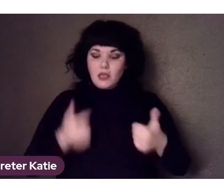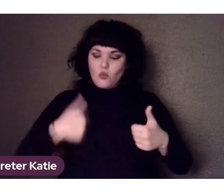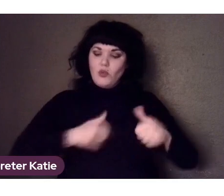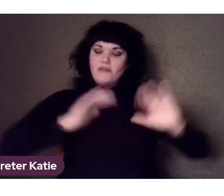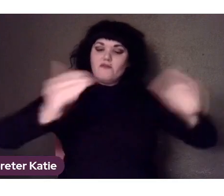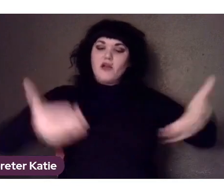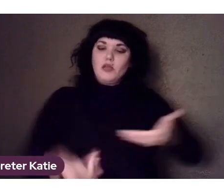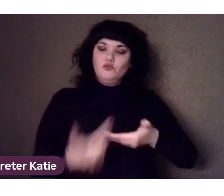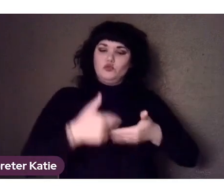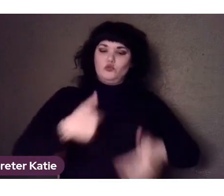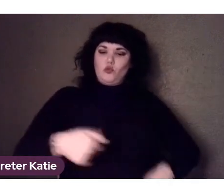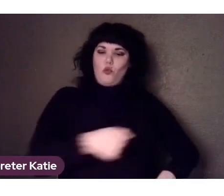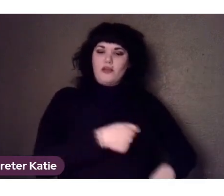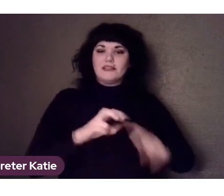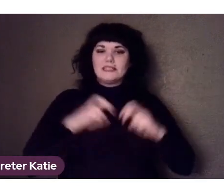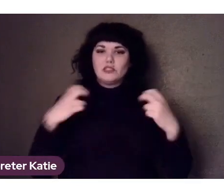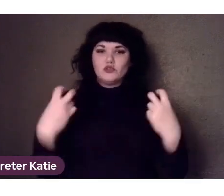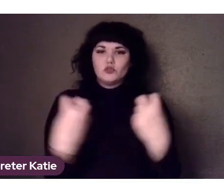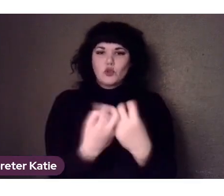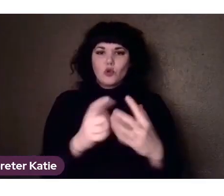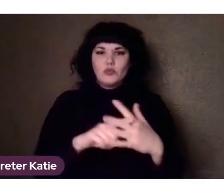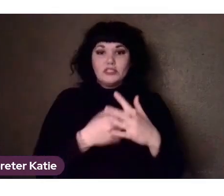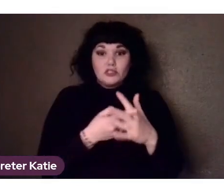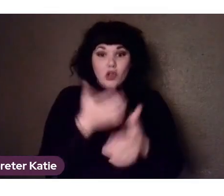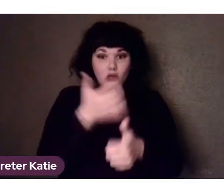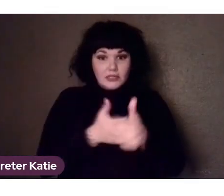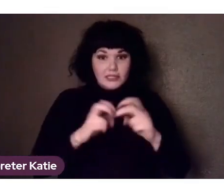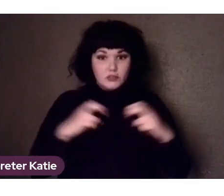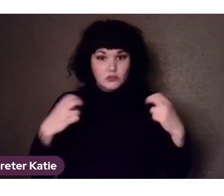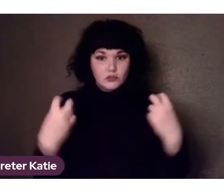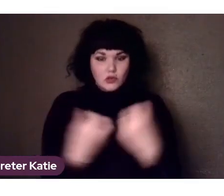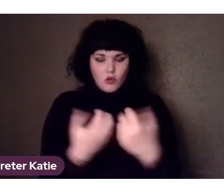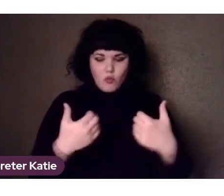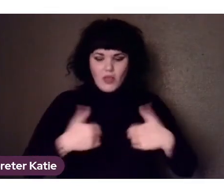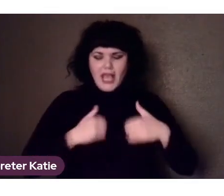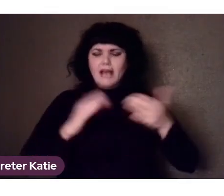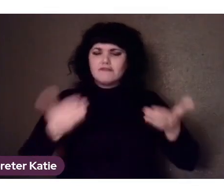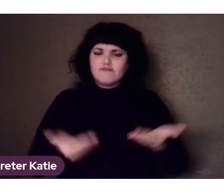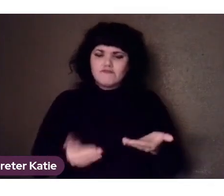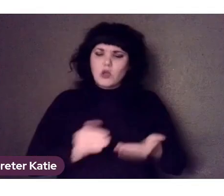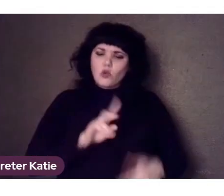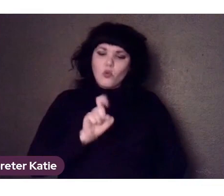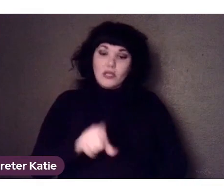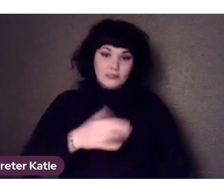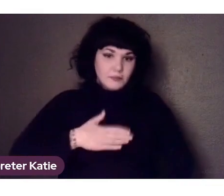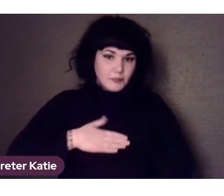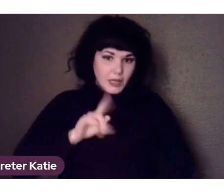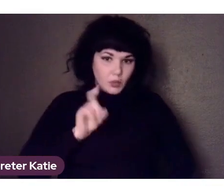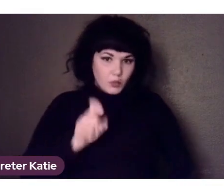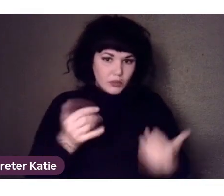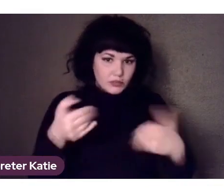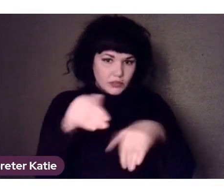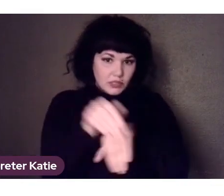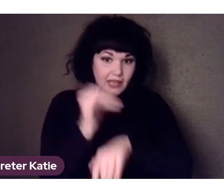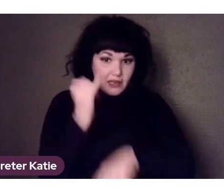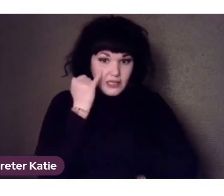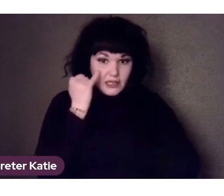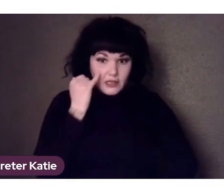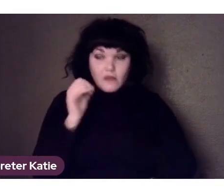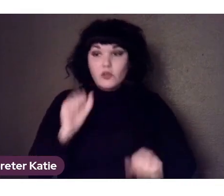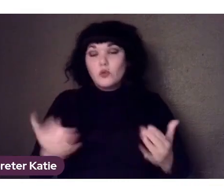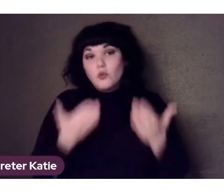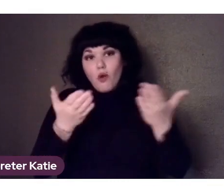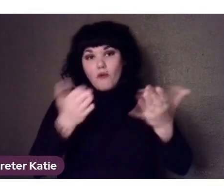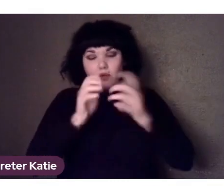we start every circle with an opening question. So here's mine for tonight. If you could offer a blessing or